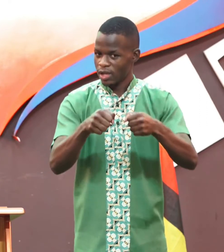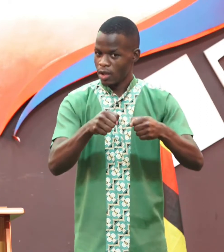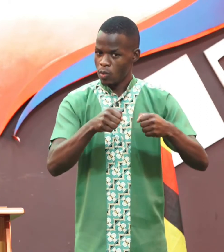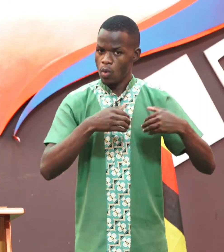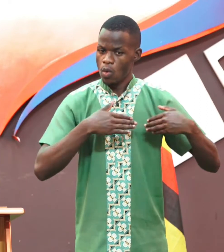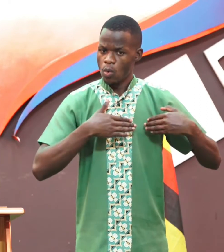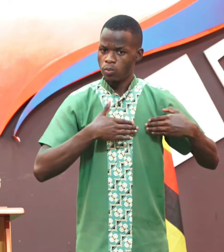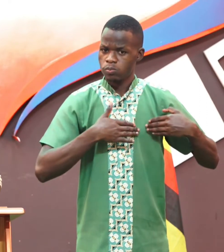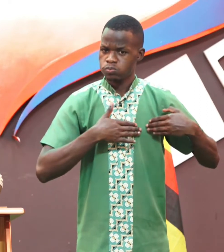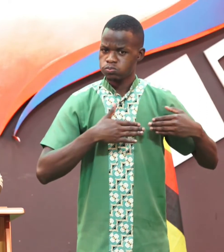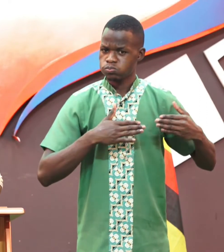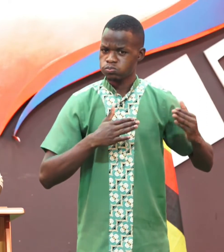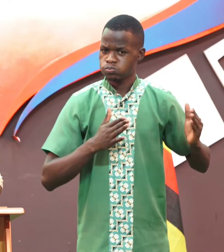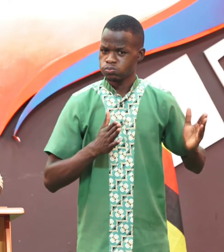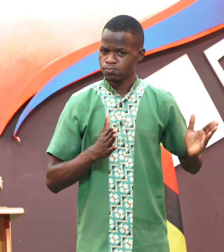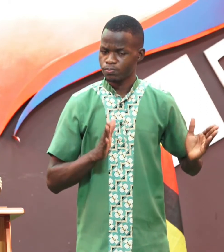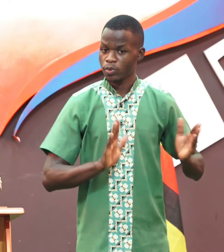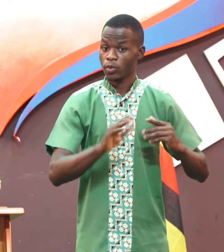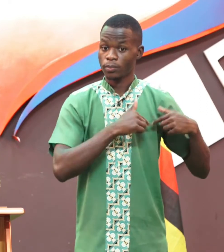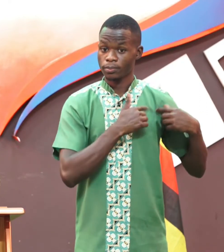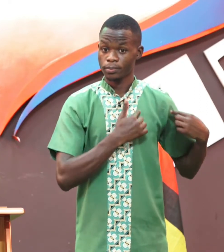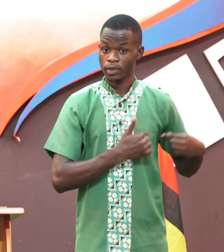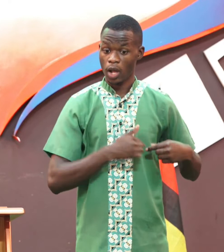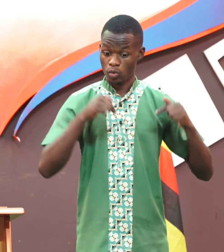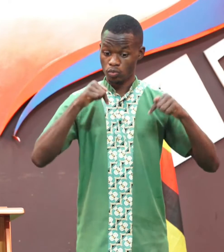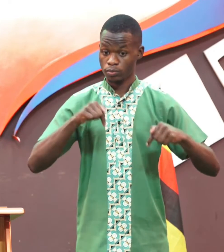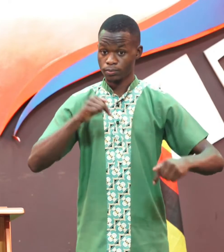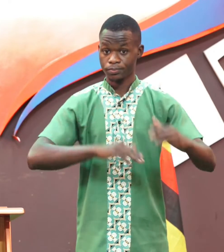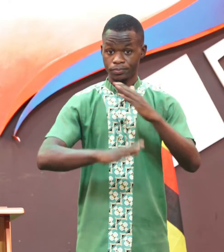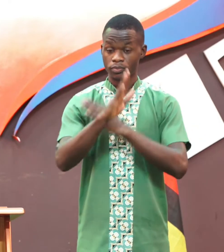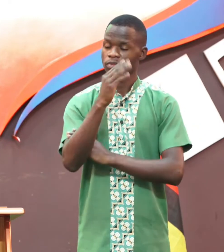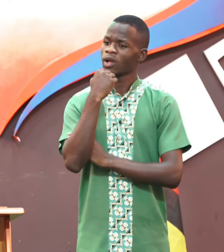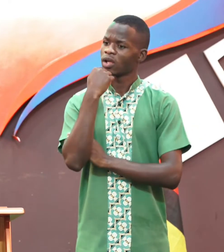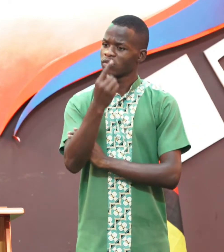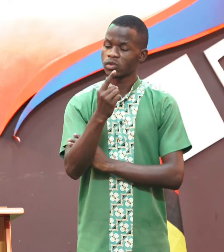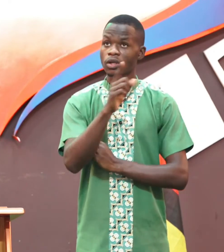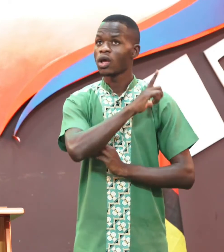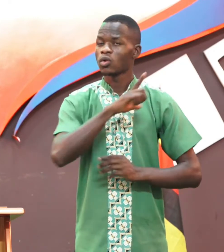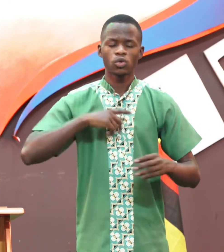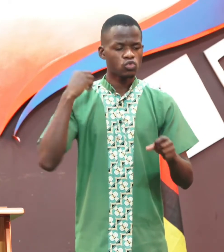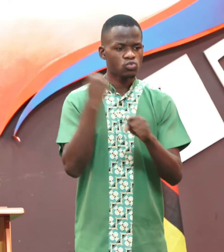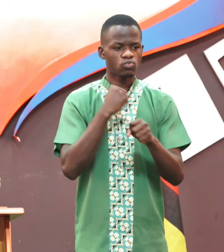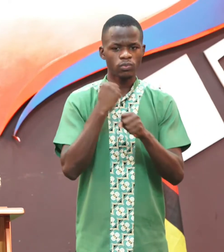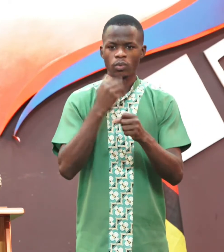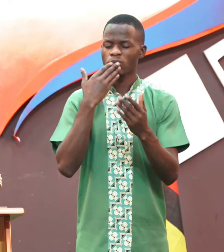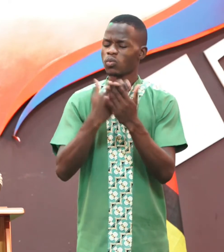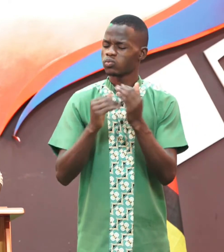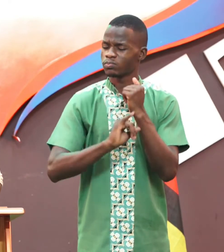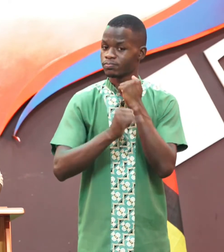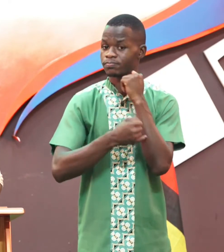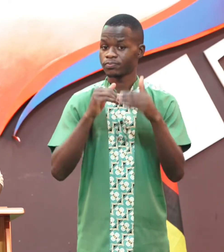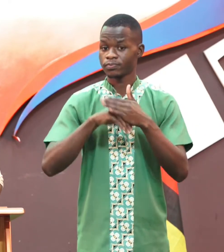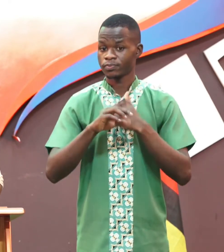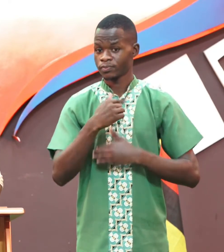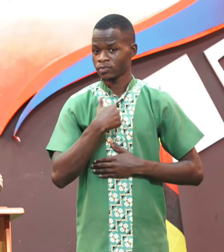you can unfold your heart before the Lord today. And you tell him, Lord, do a work in